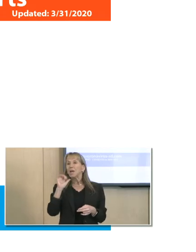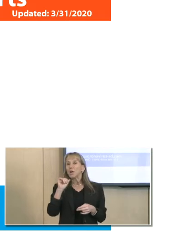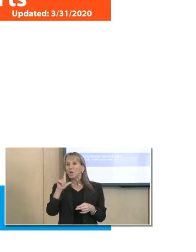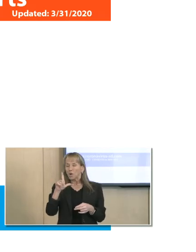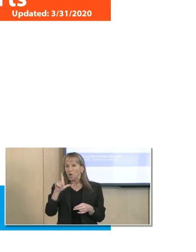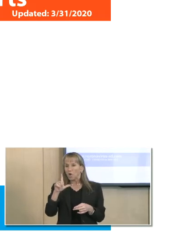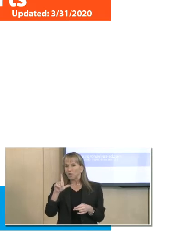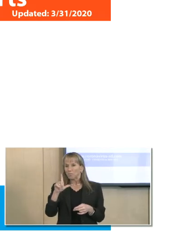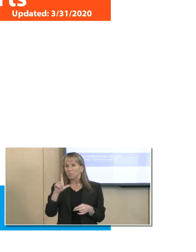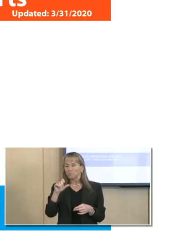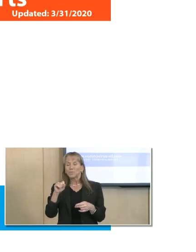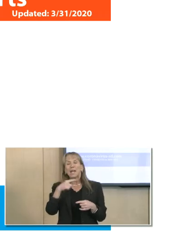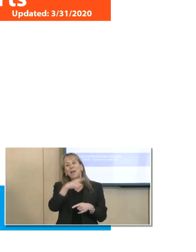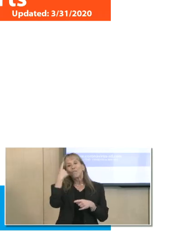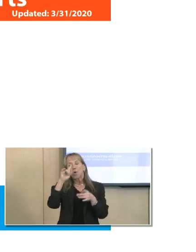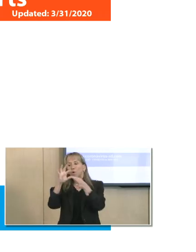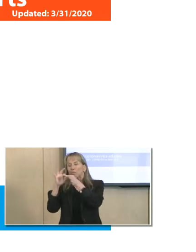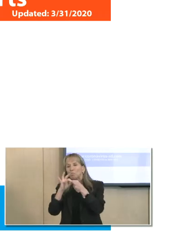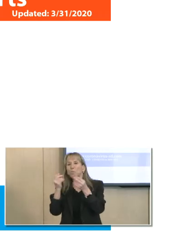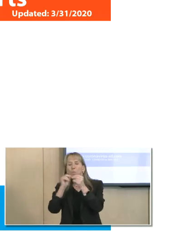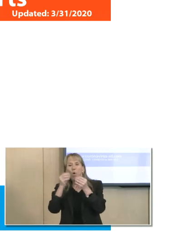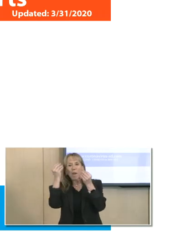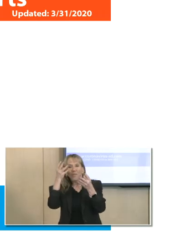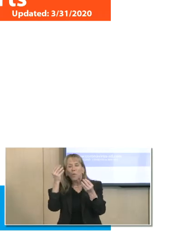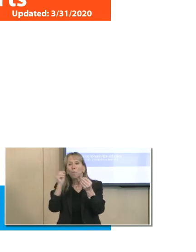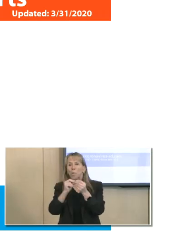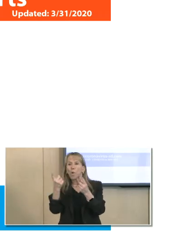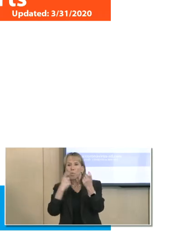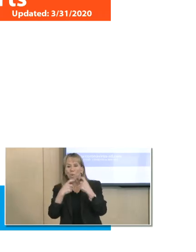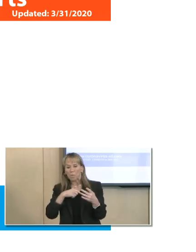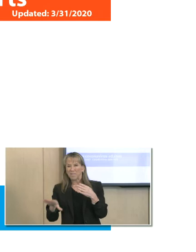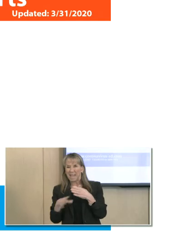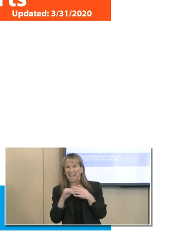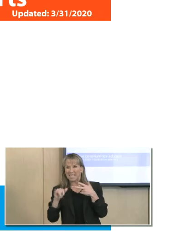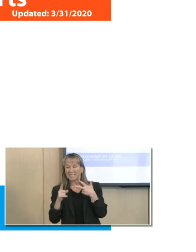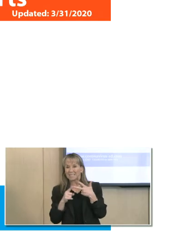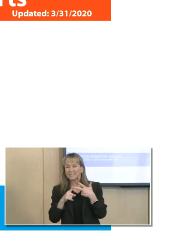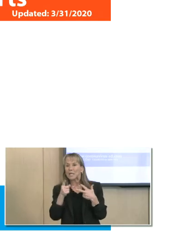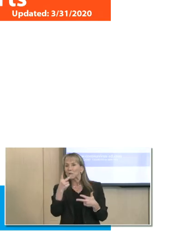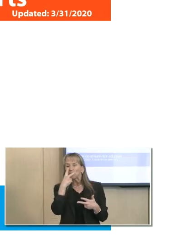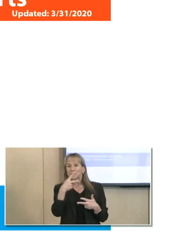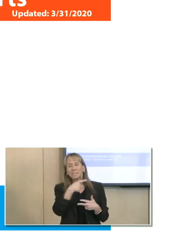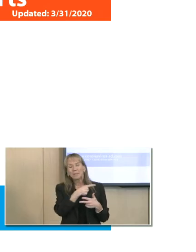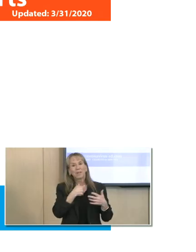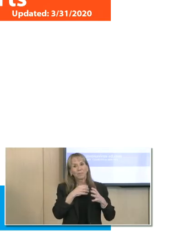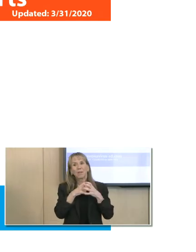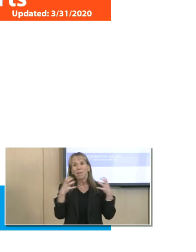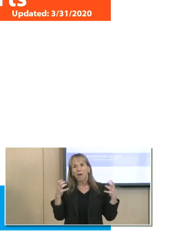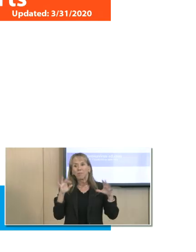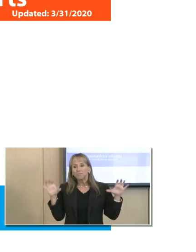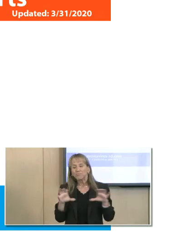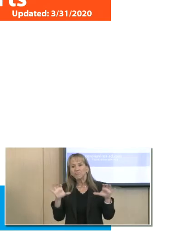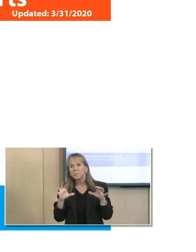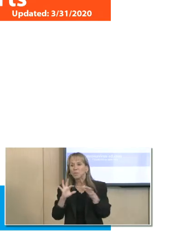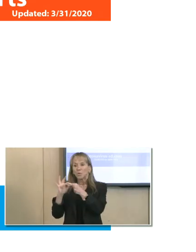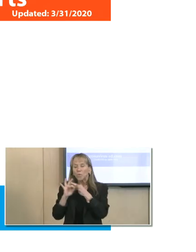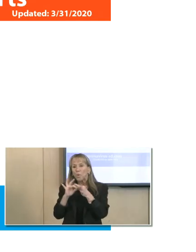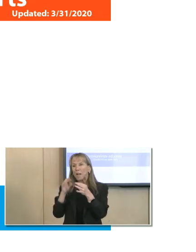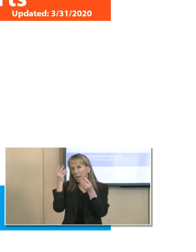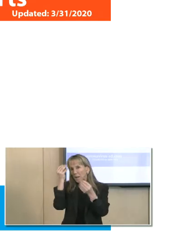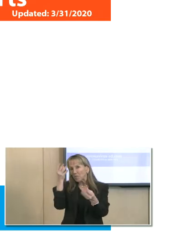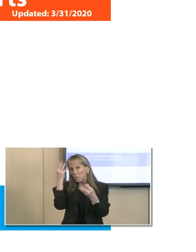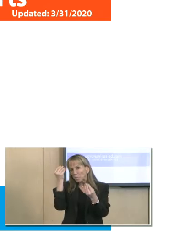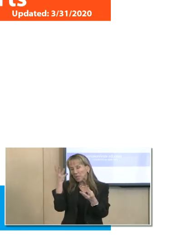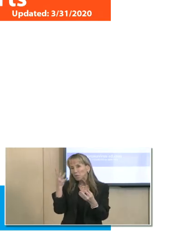EPI call line. This is for coordination, for information, for questions. You can see a very robust effort there to provide coordination and